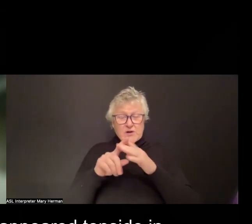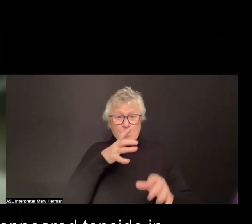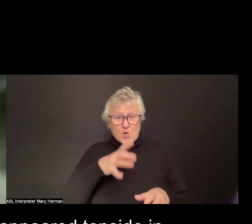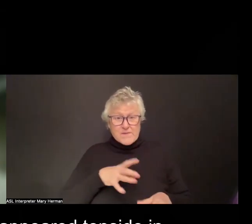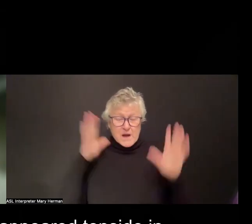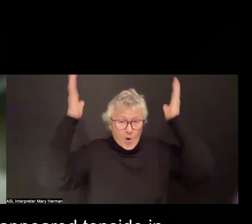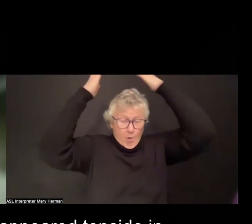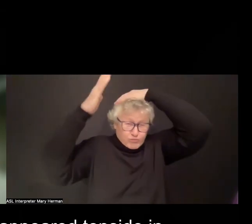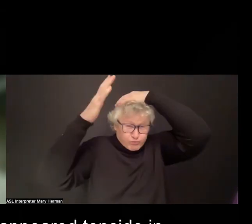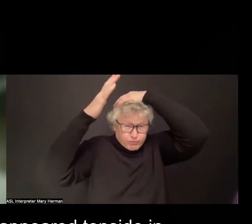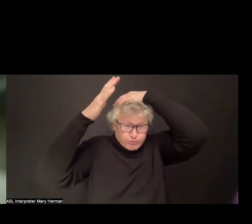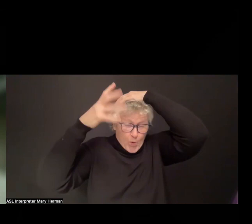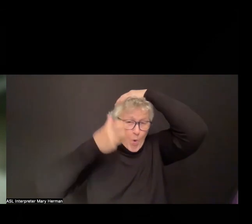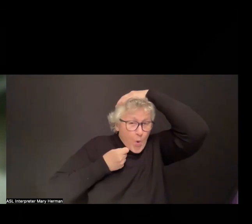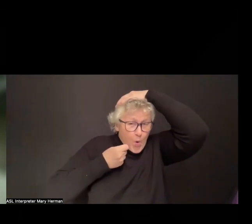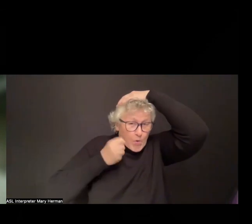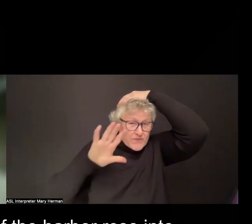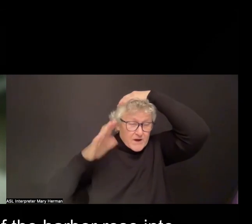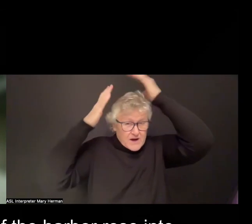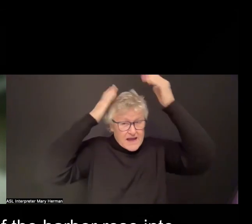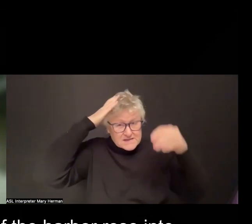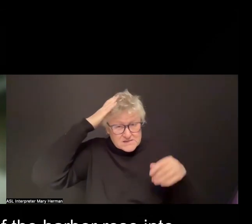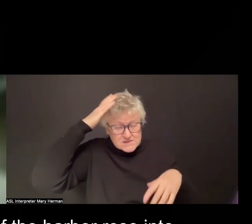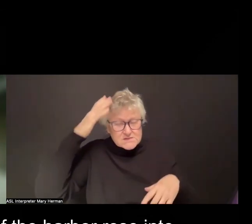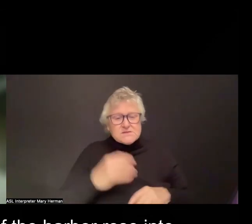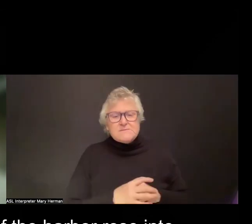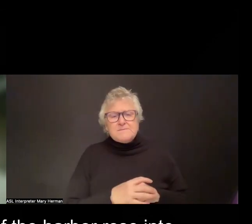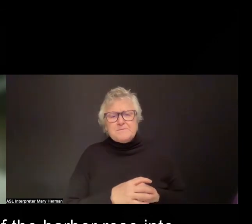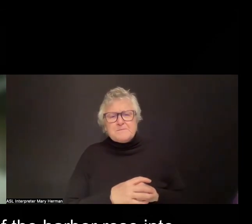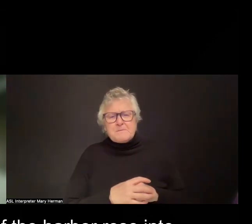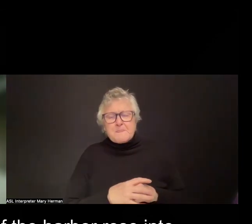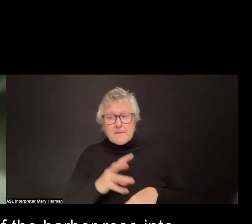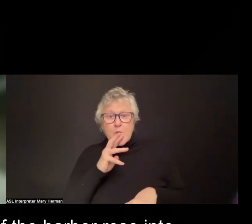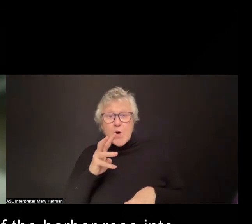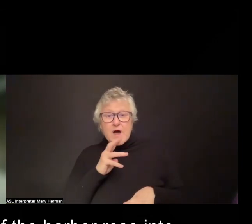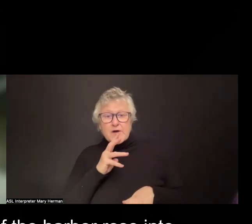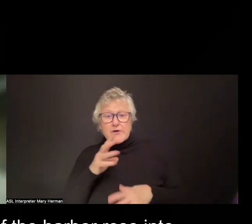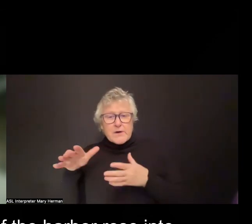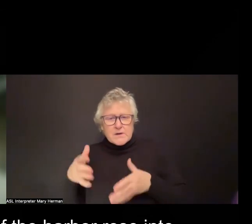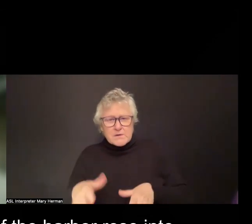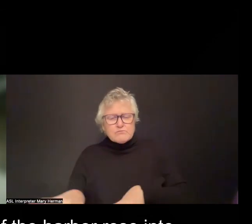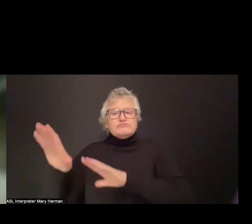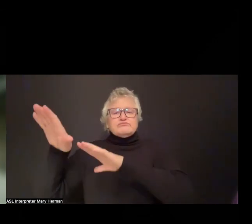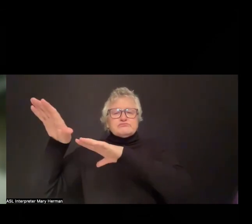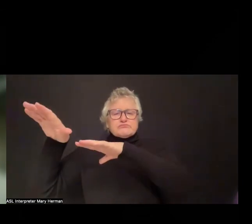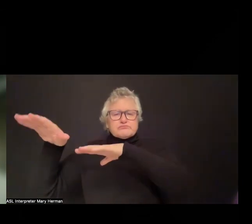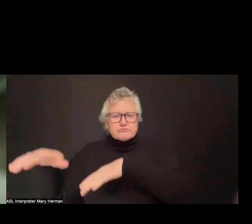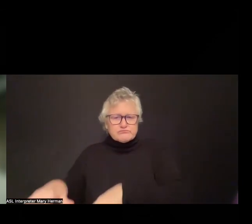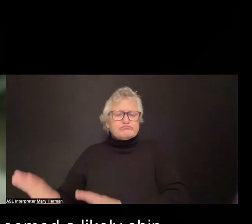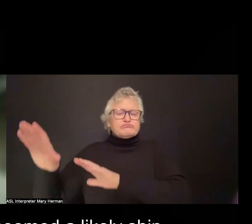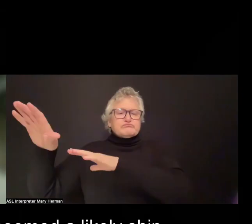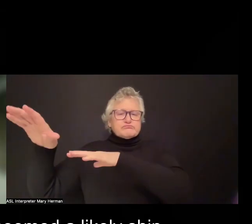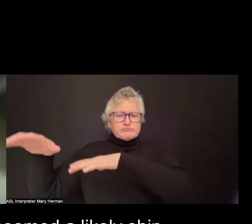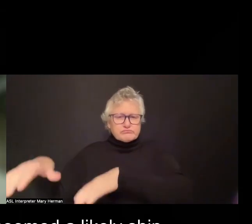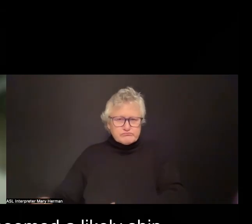appeared topside in flapping oilcloths. The gentle waves of the harbor rose into sharp black peaks whitened with foam.